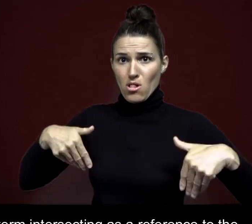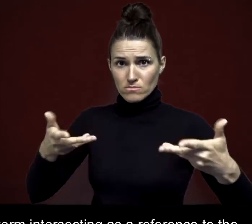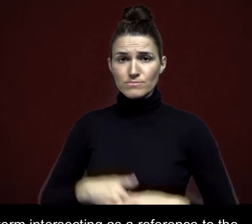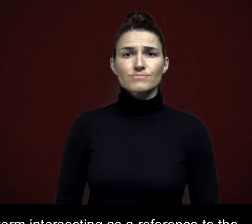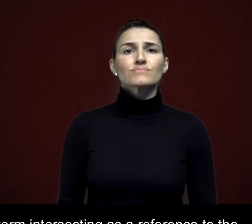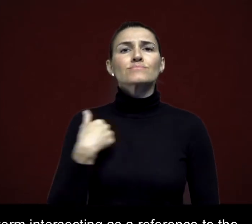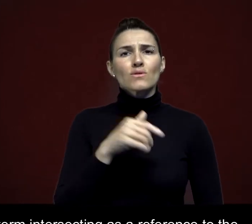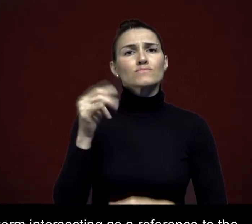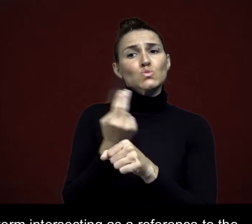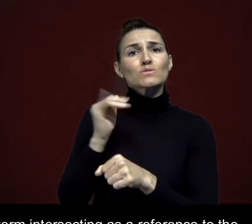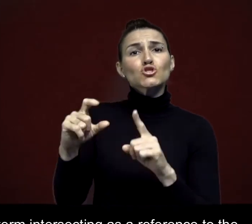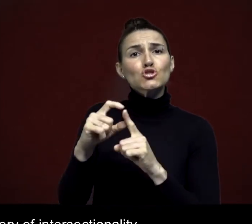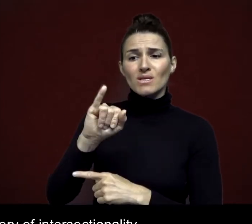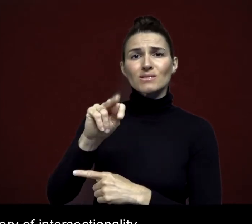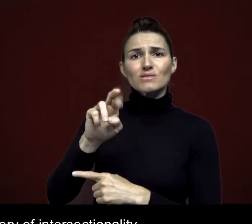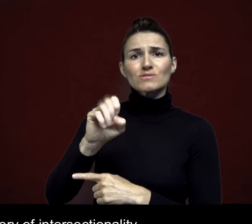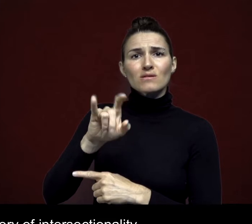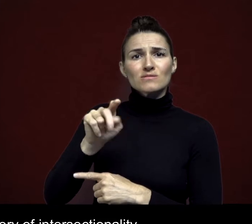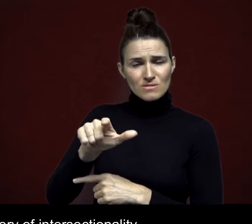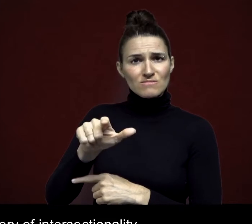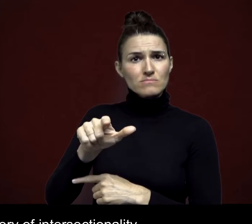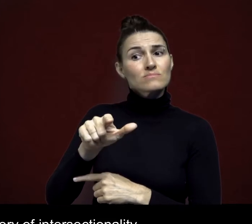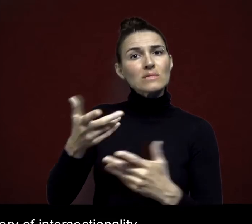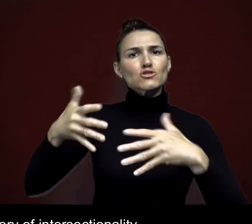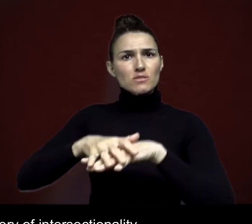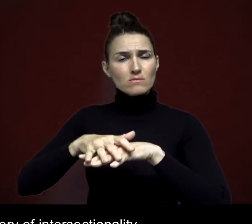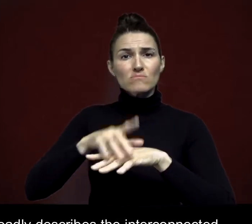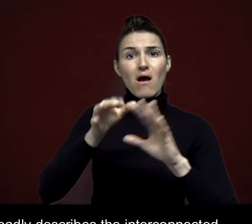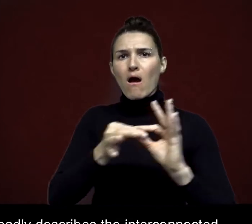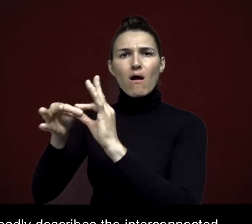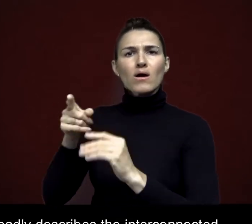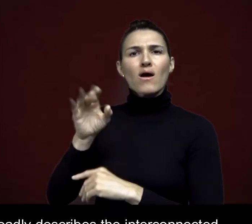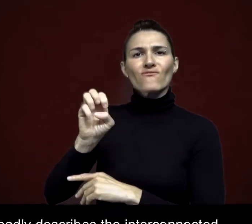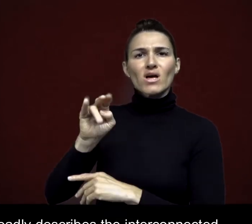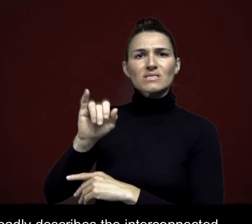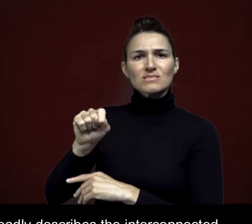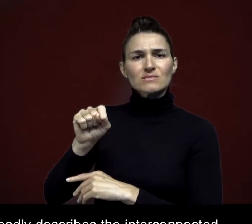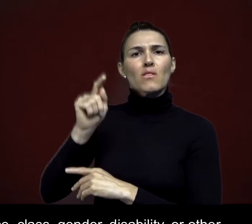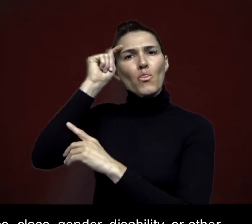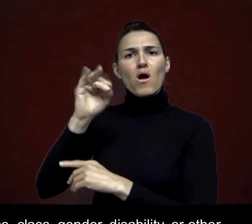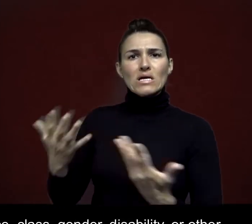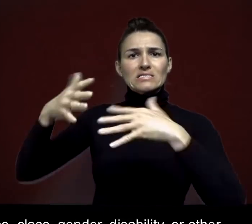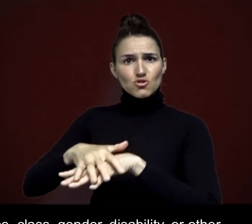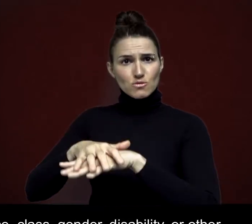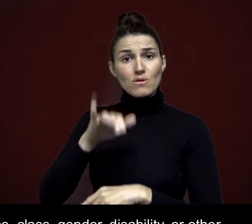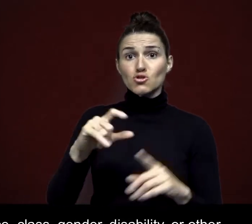term intersecting as a reference to the feminist theory of intersectionality. This term broadly describes the interconnected nature of race,